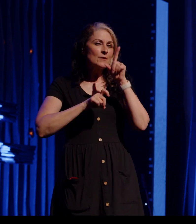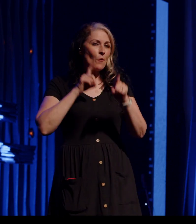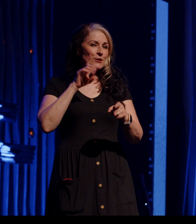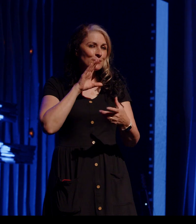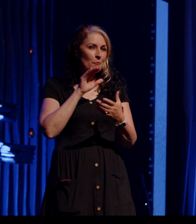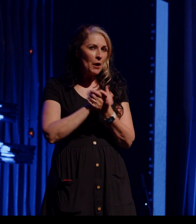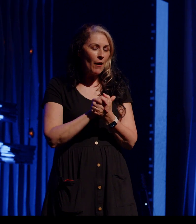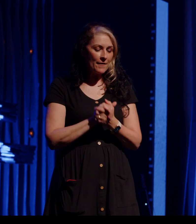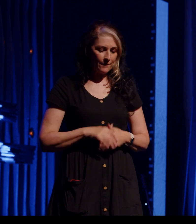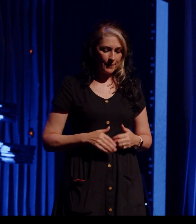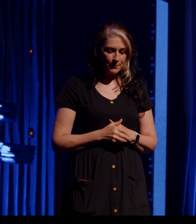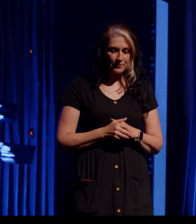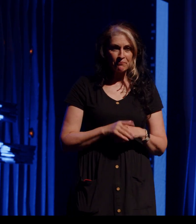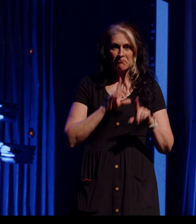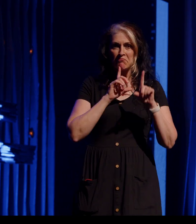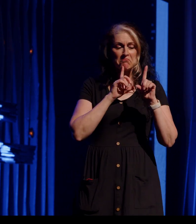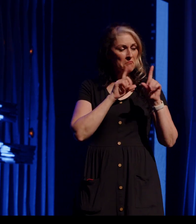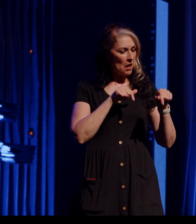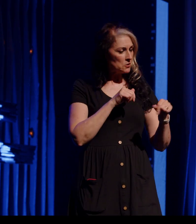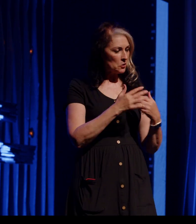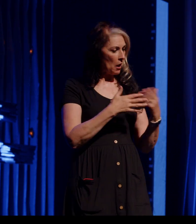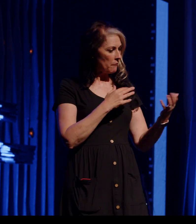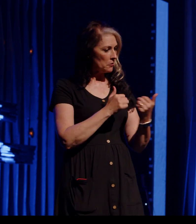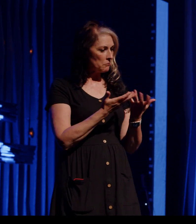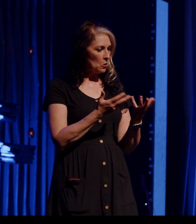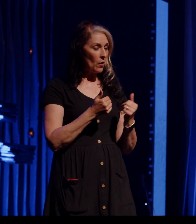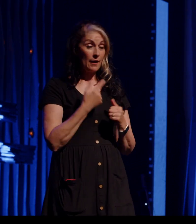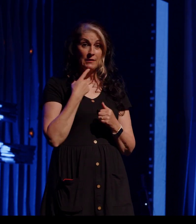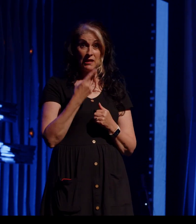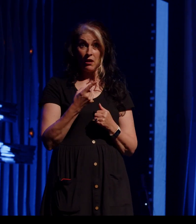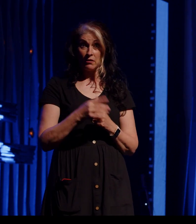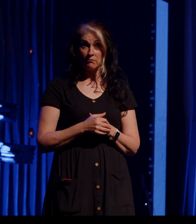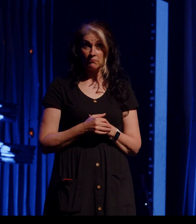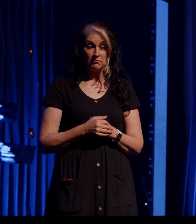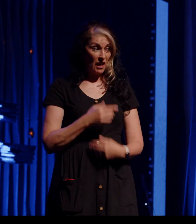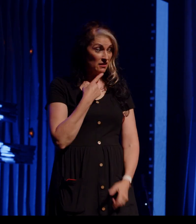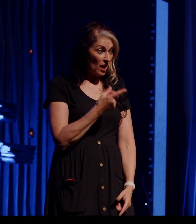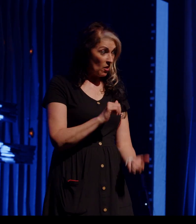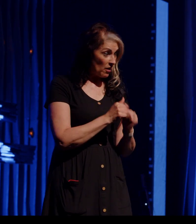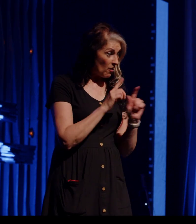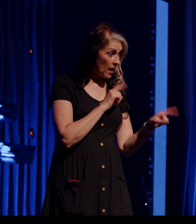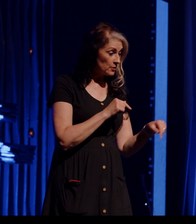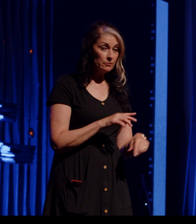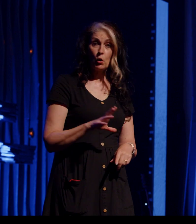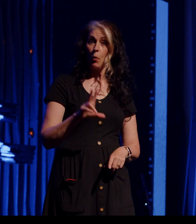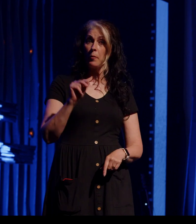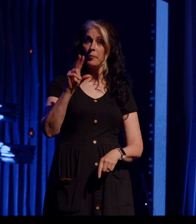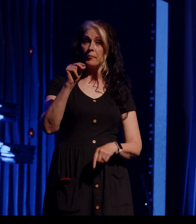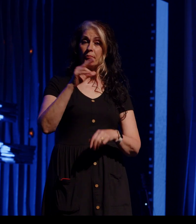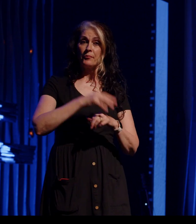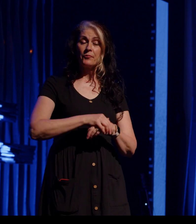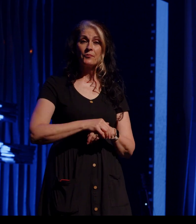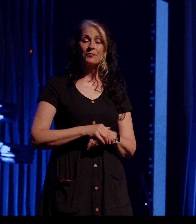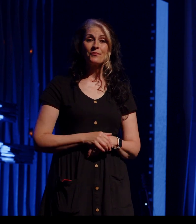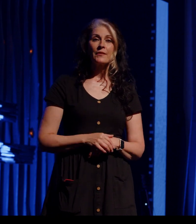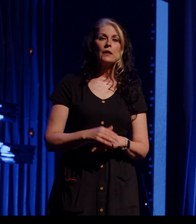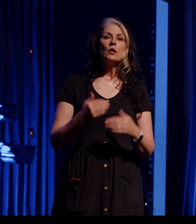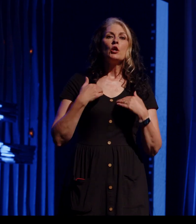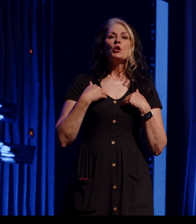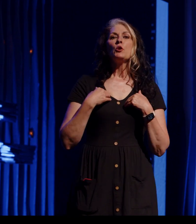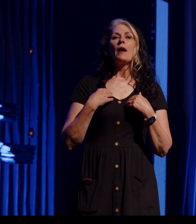for Carol. So you can answer them any way you want to. I haven't told you what to answer, have I, Carol? Tell the people. No, this is all you. I think you have